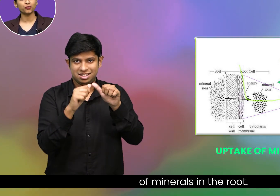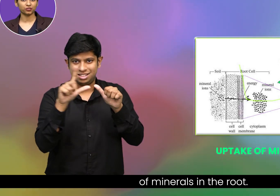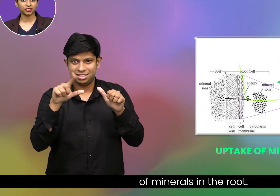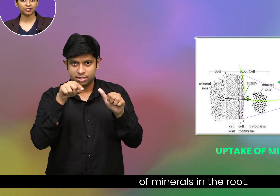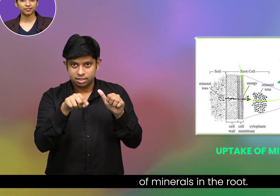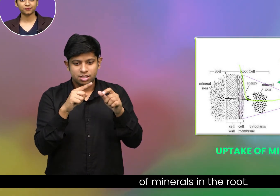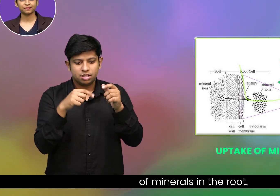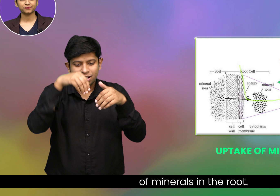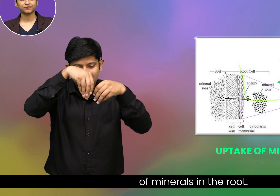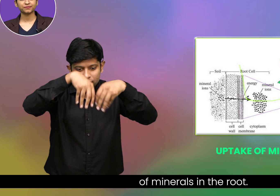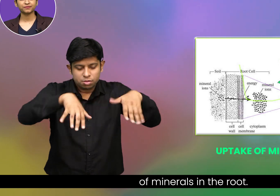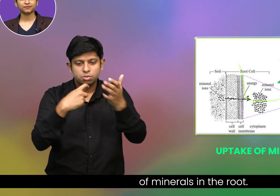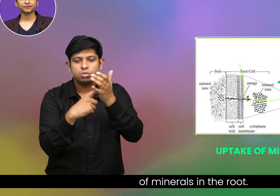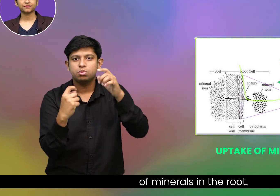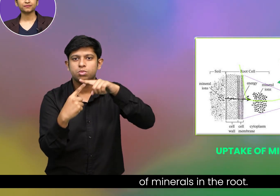the root.